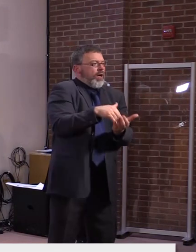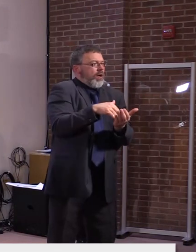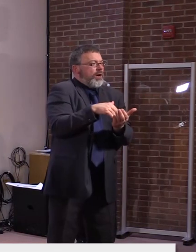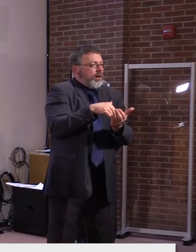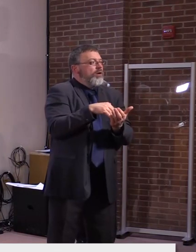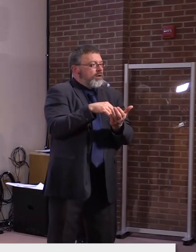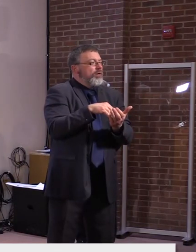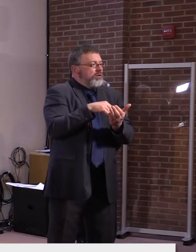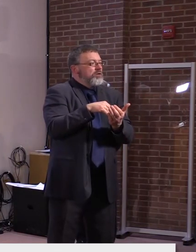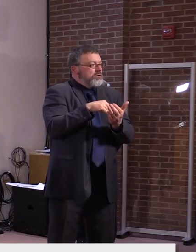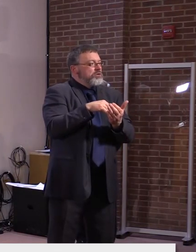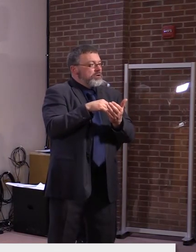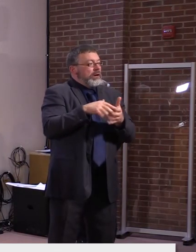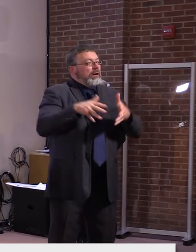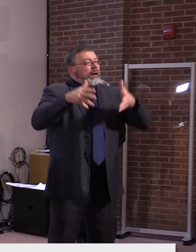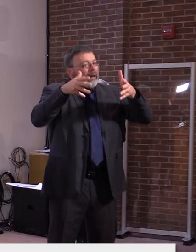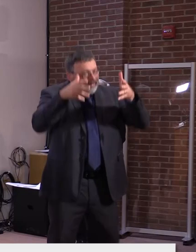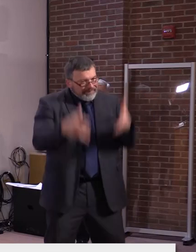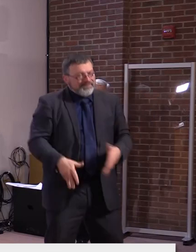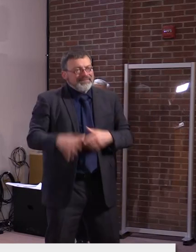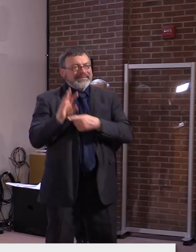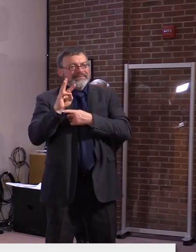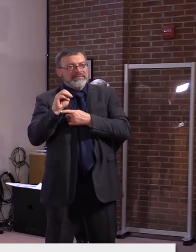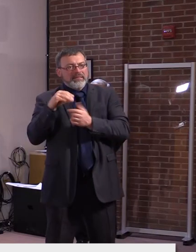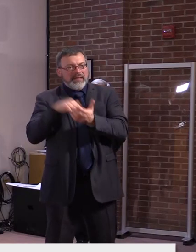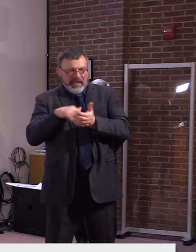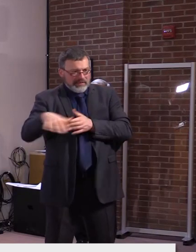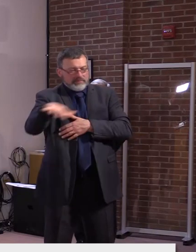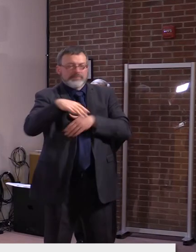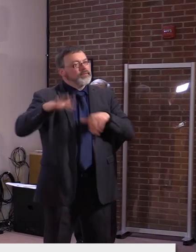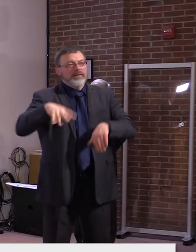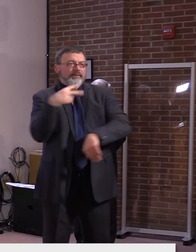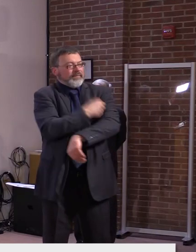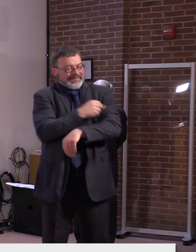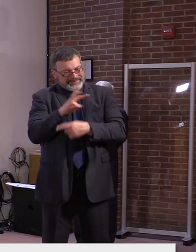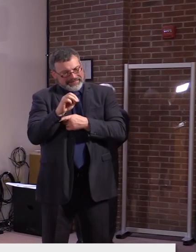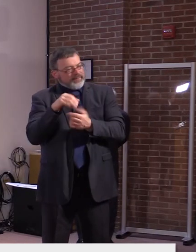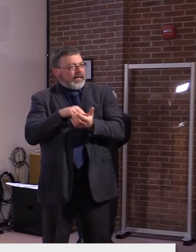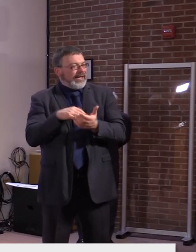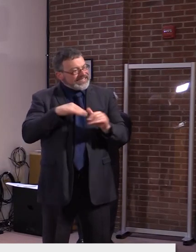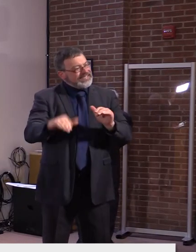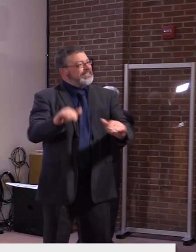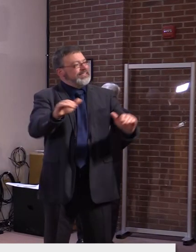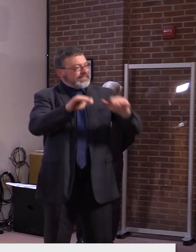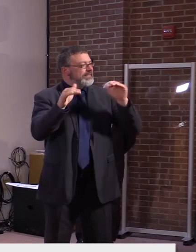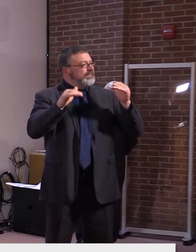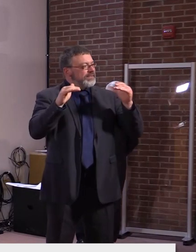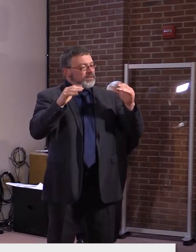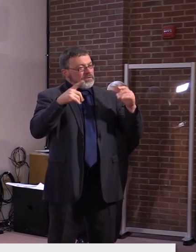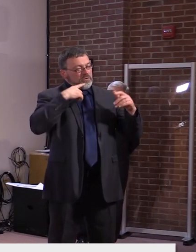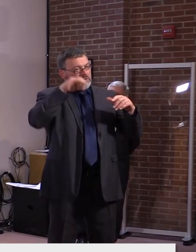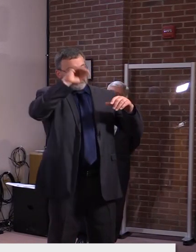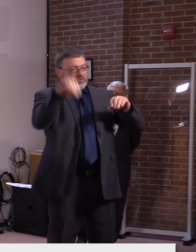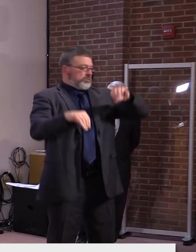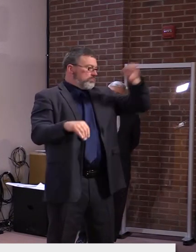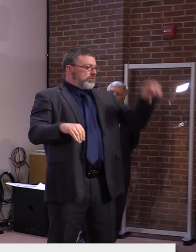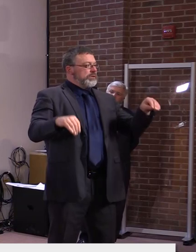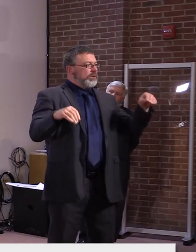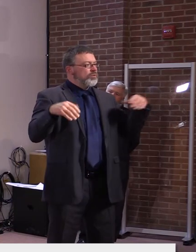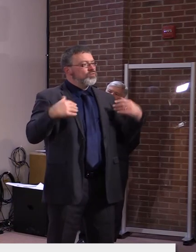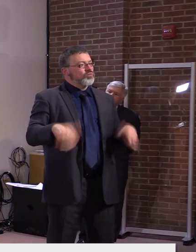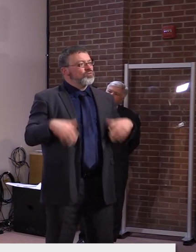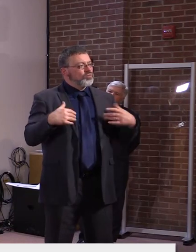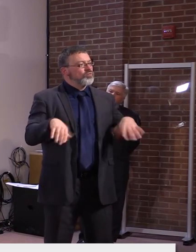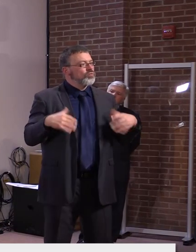50-something thousand people who are unvaccinated. So when you take the percentage of the people